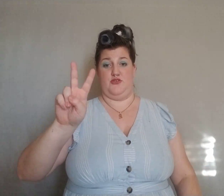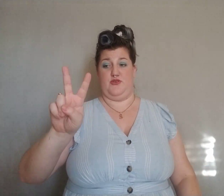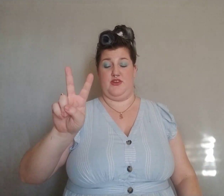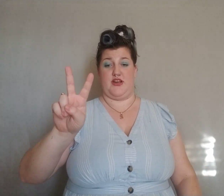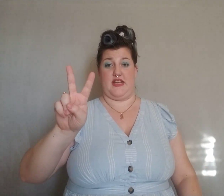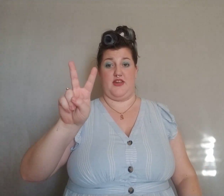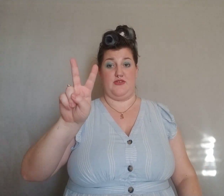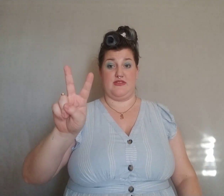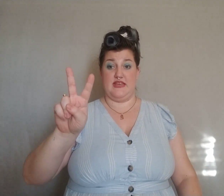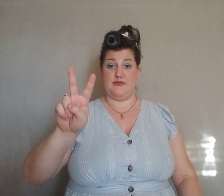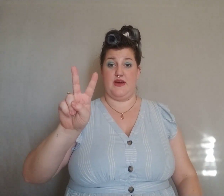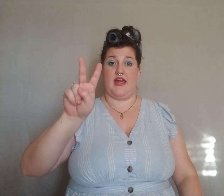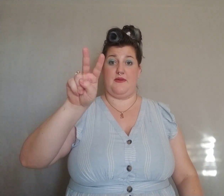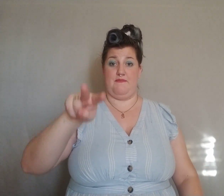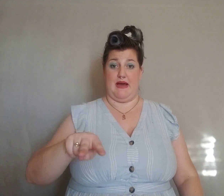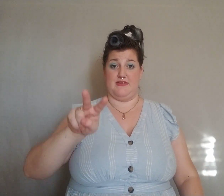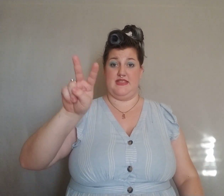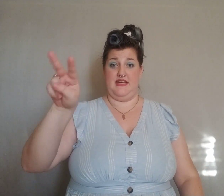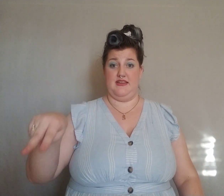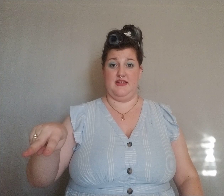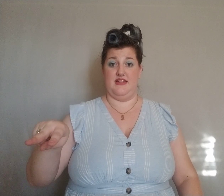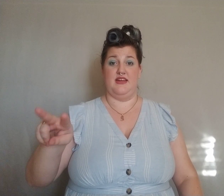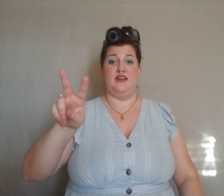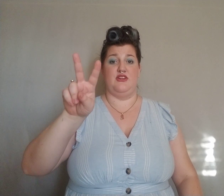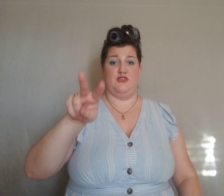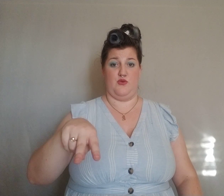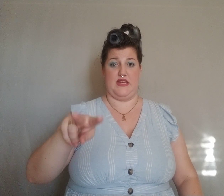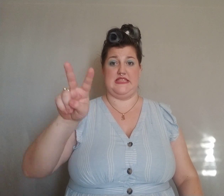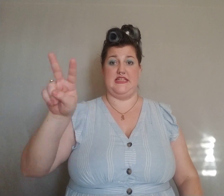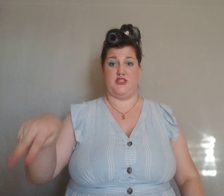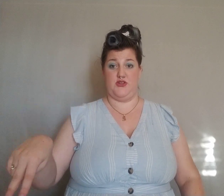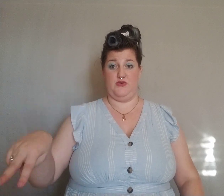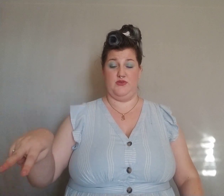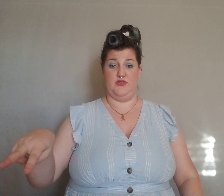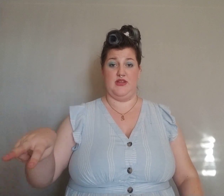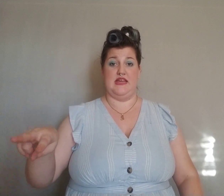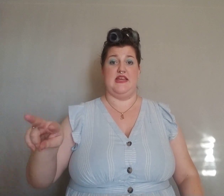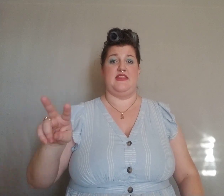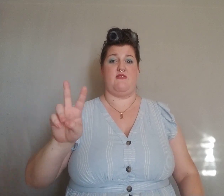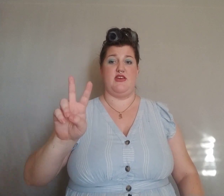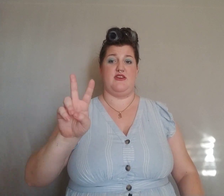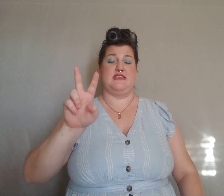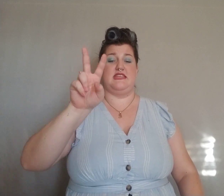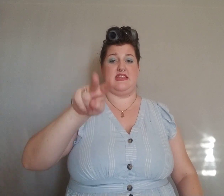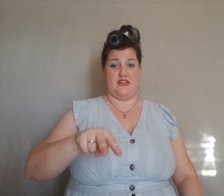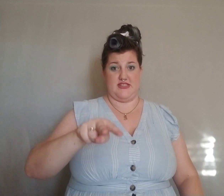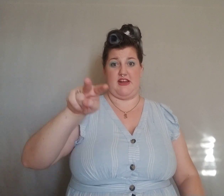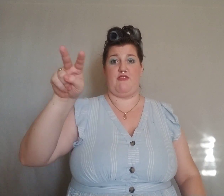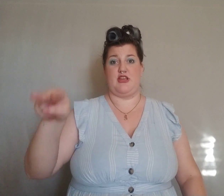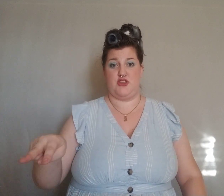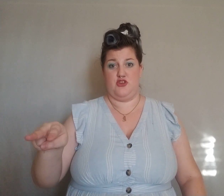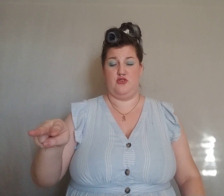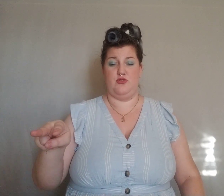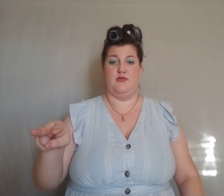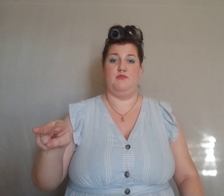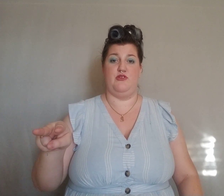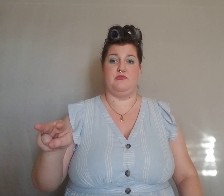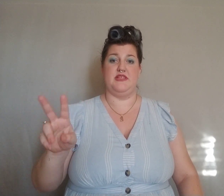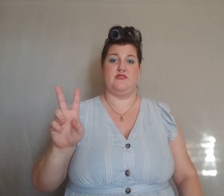22, you're going to use this one and bounce it. 22. That way you can see that there's definitely 2 movements rather